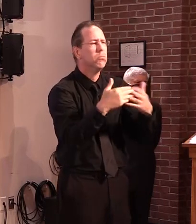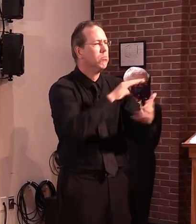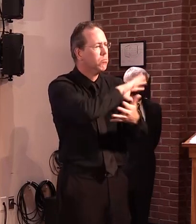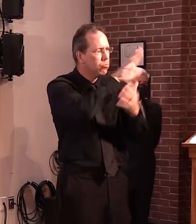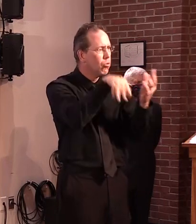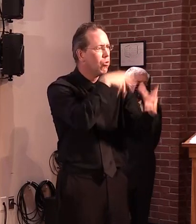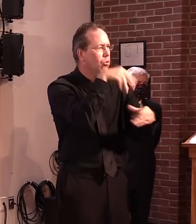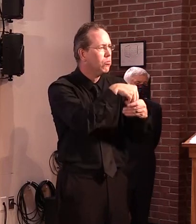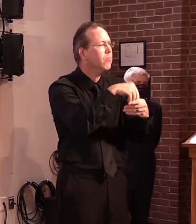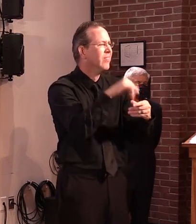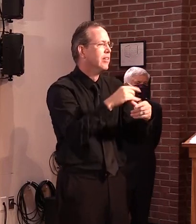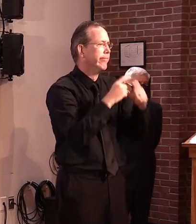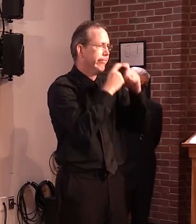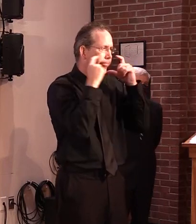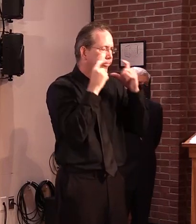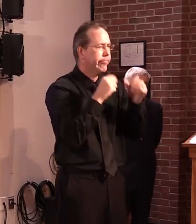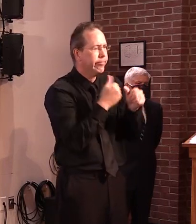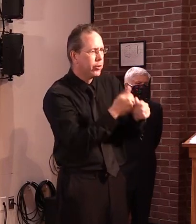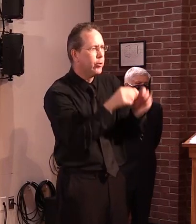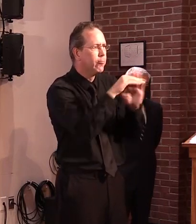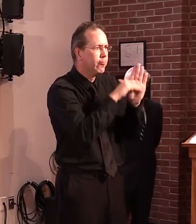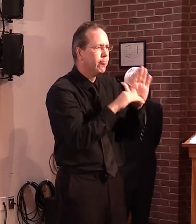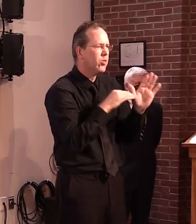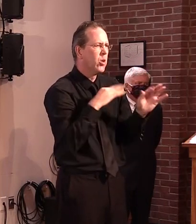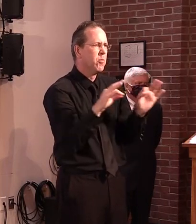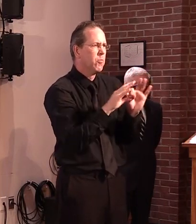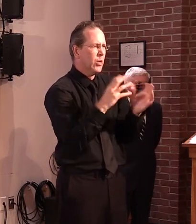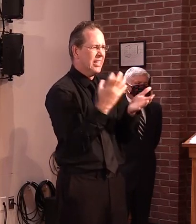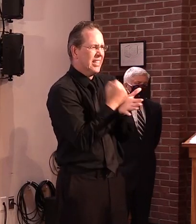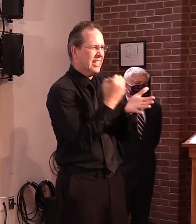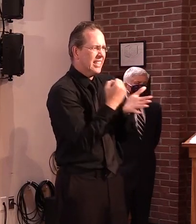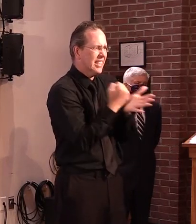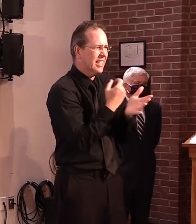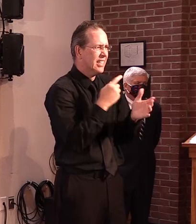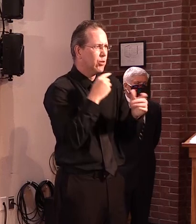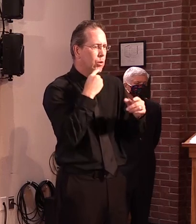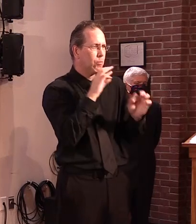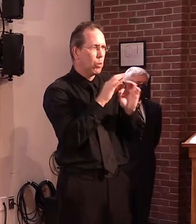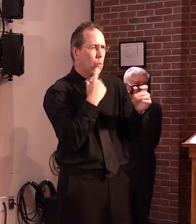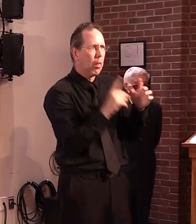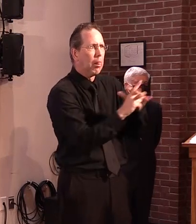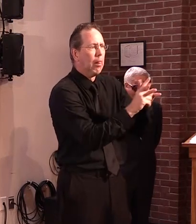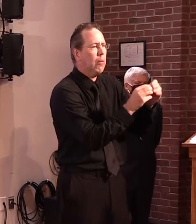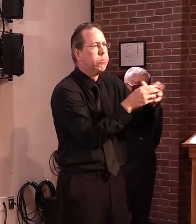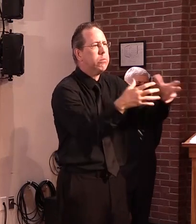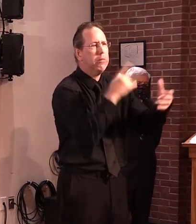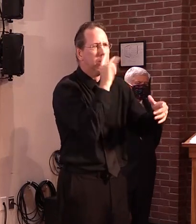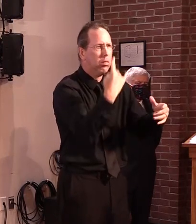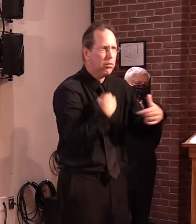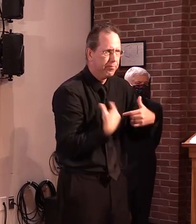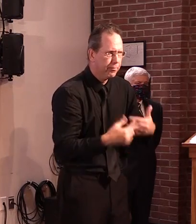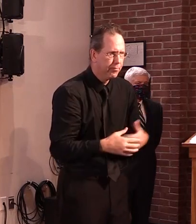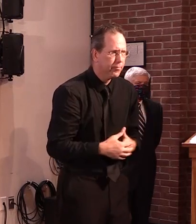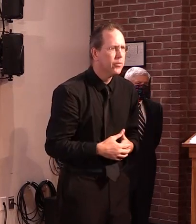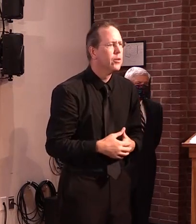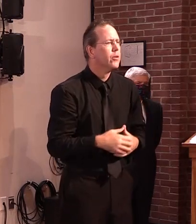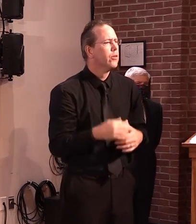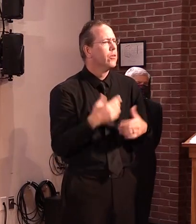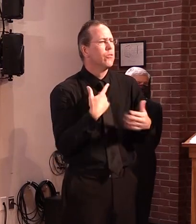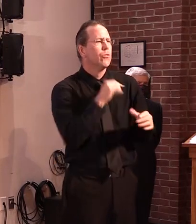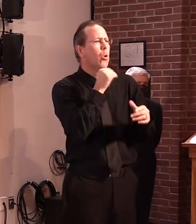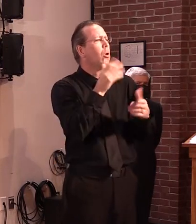virus is going to take advantage of that. So please, you've done so well, don't let your guard